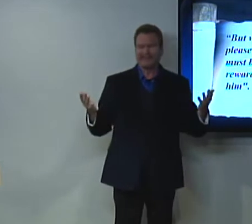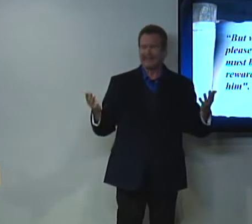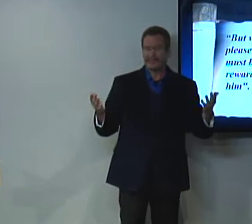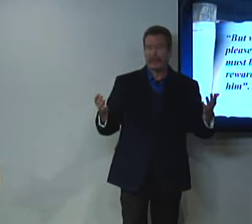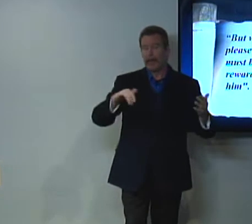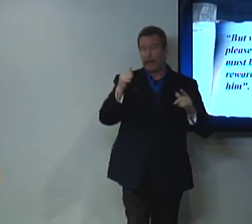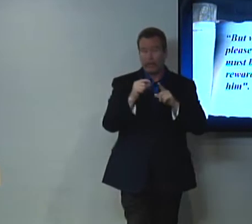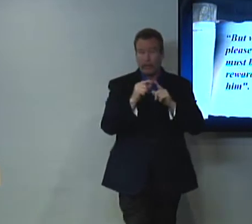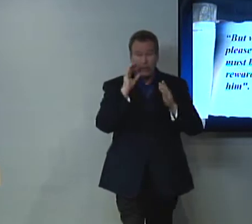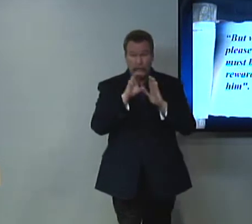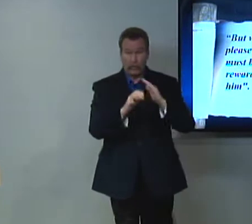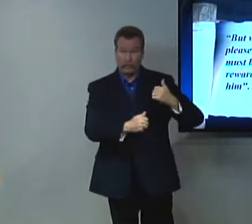Without it, we have nothing.